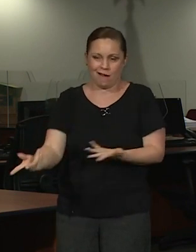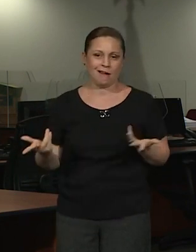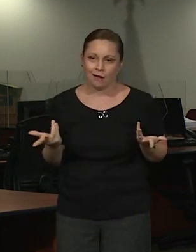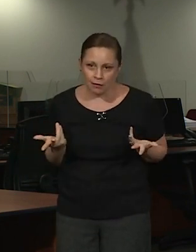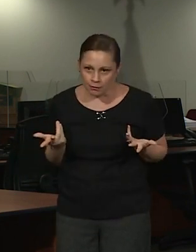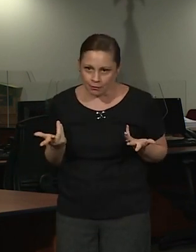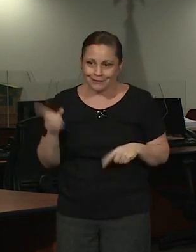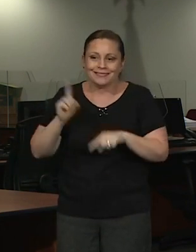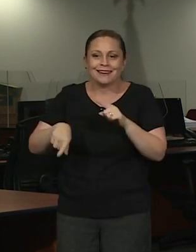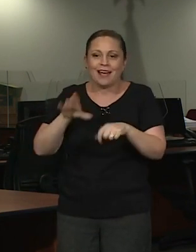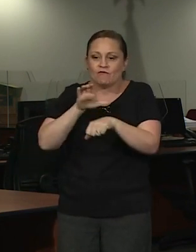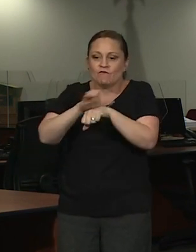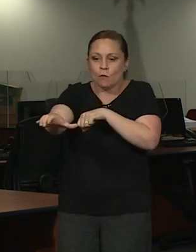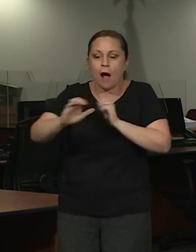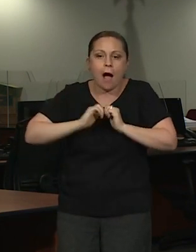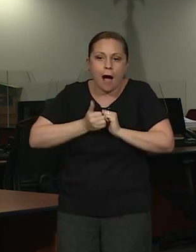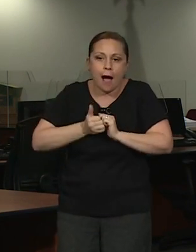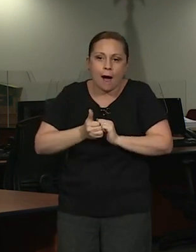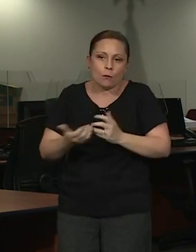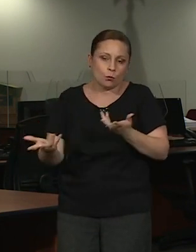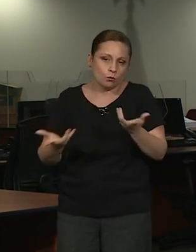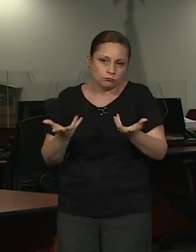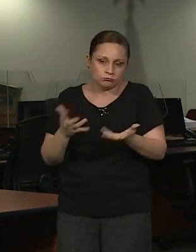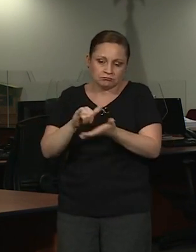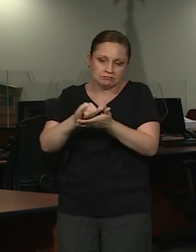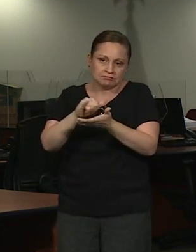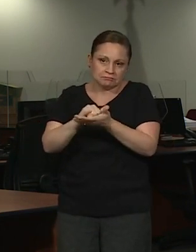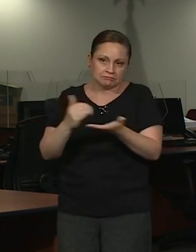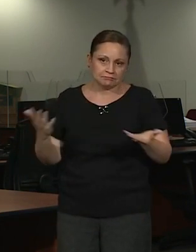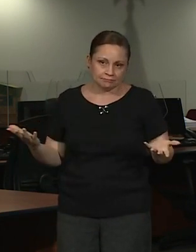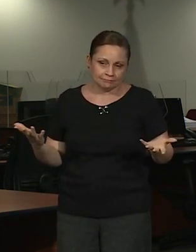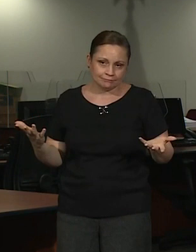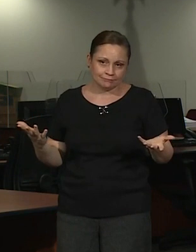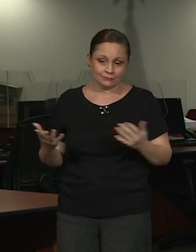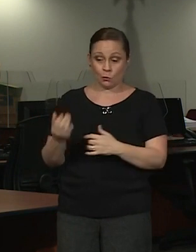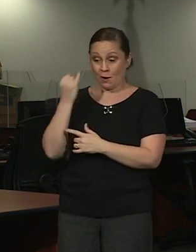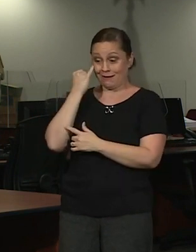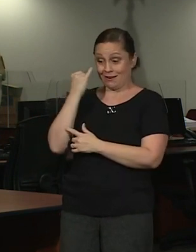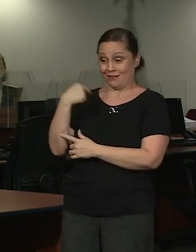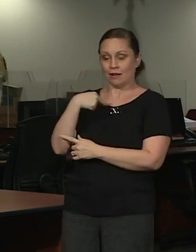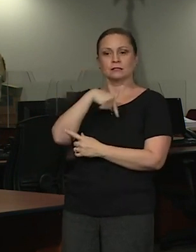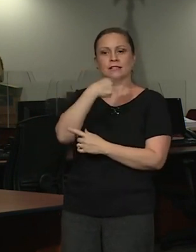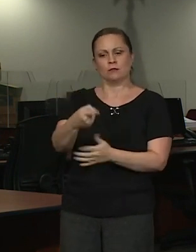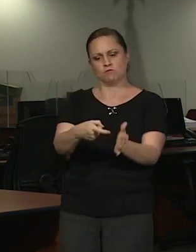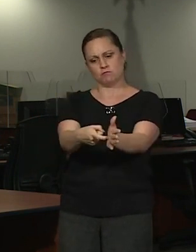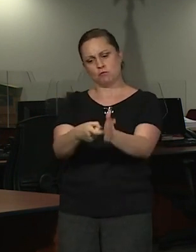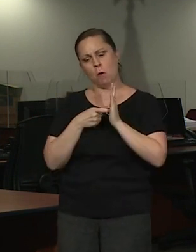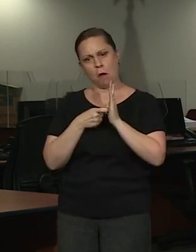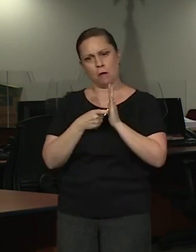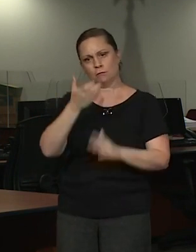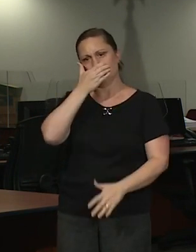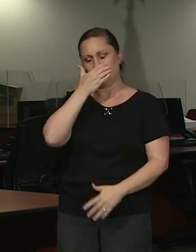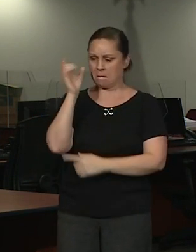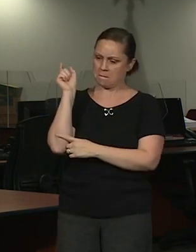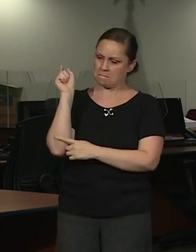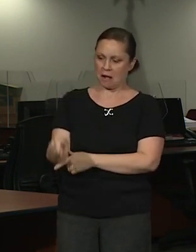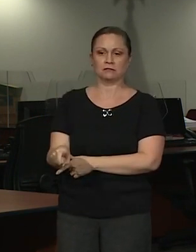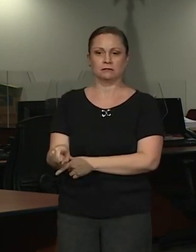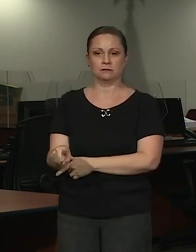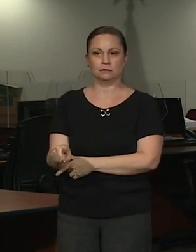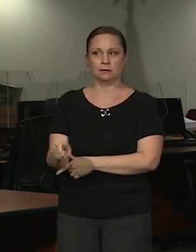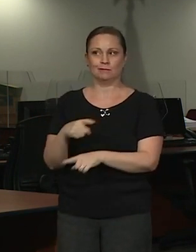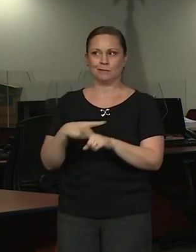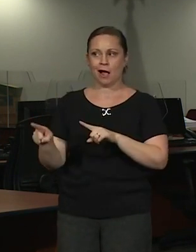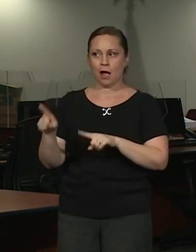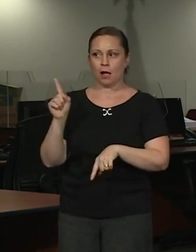not enforceable. And for me to tell you that we are going to require people to wear a mask and then not be